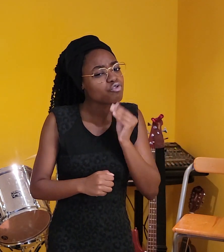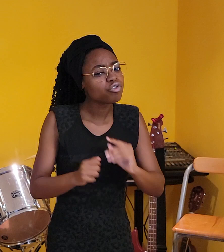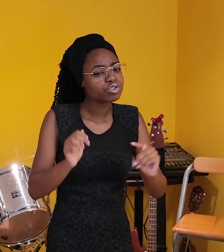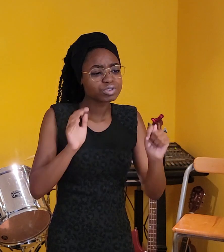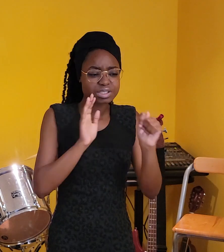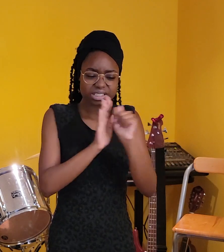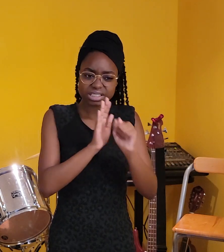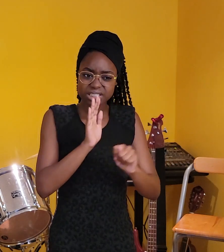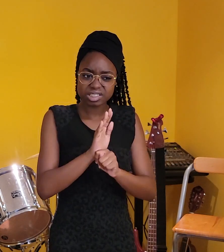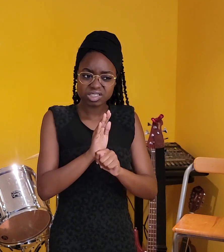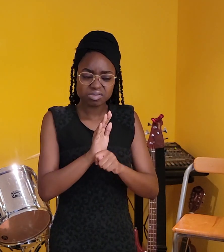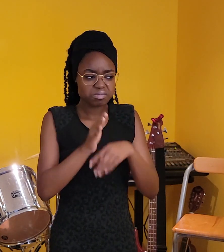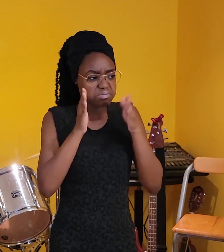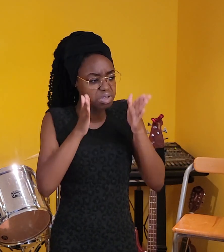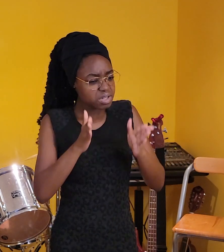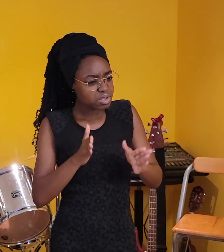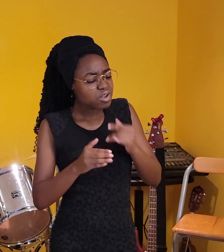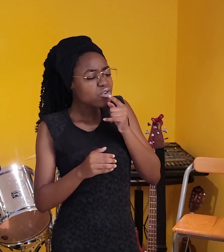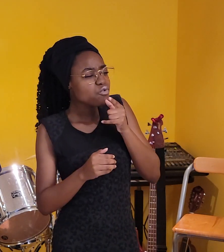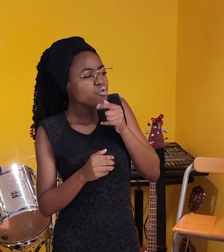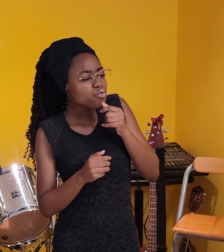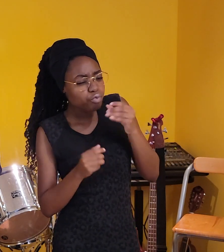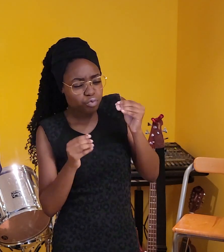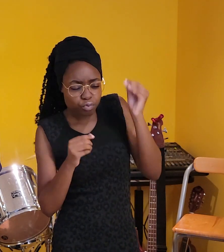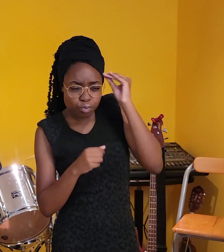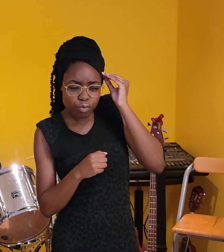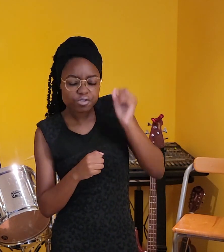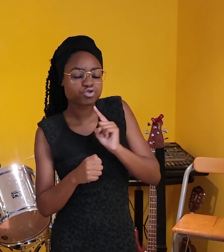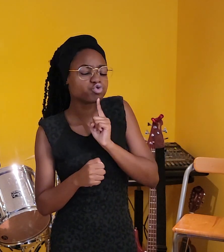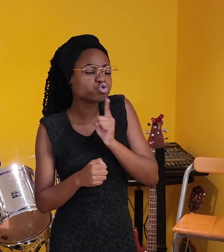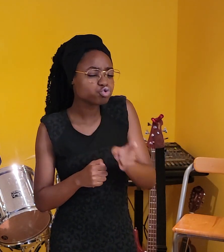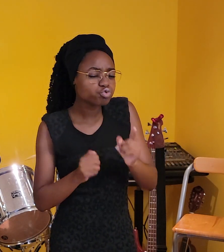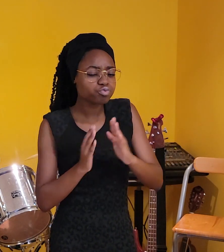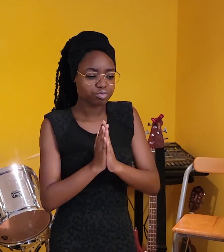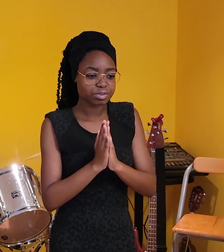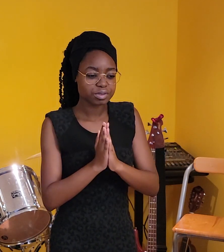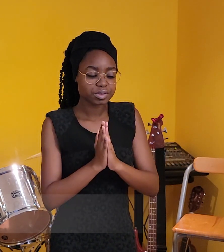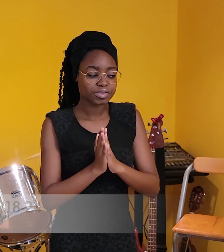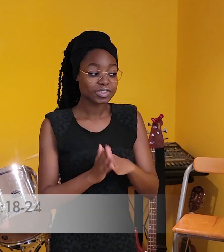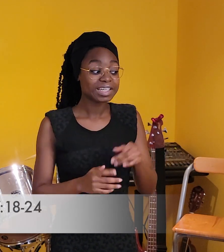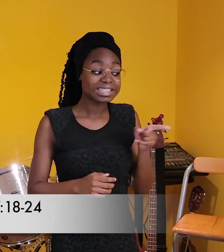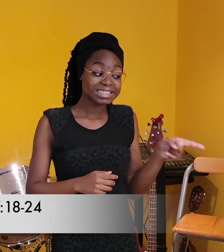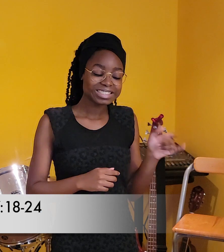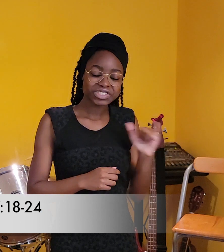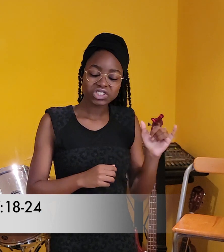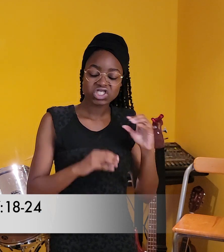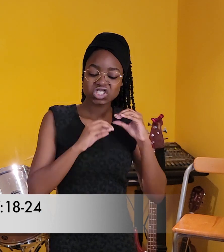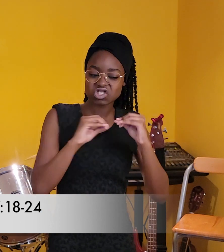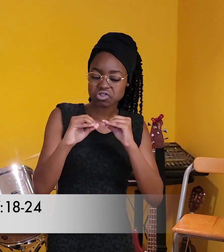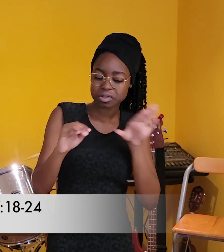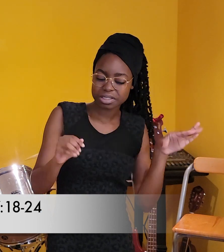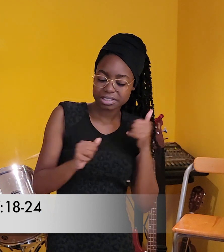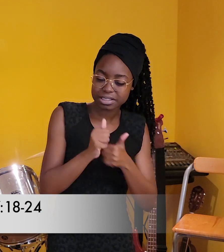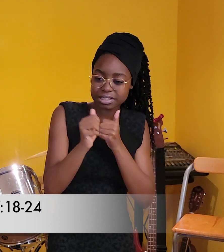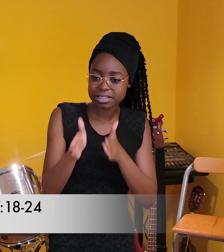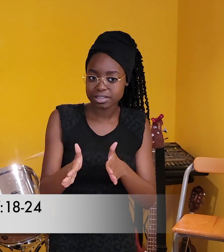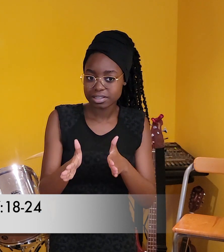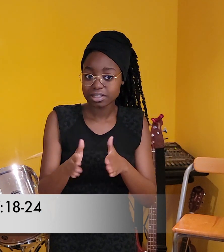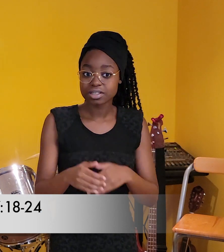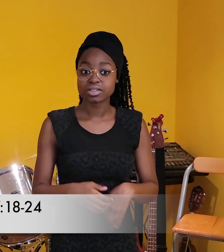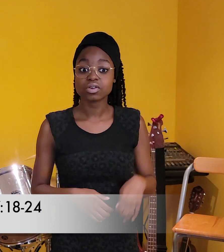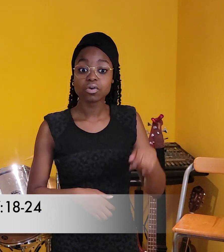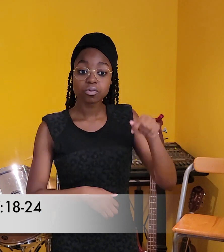how to pray. So he taught his disciples how to pray. Now, according to Luke chapter 7, you know,